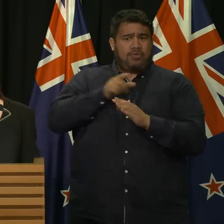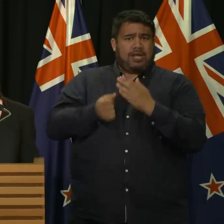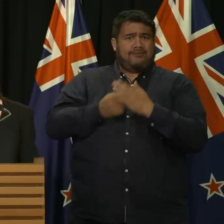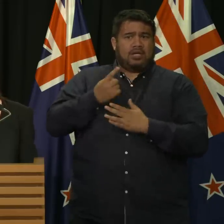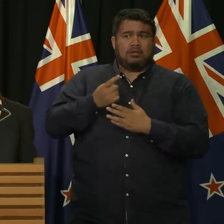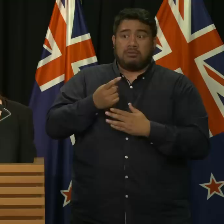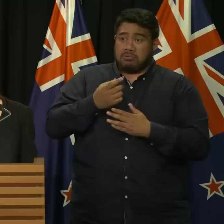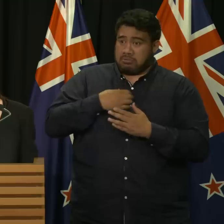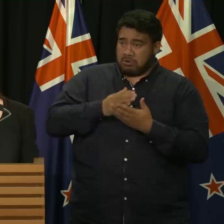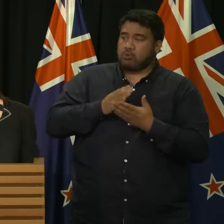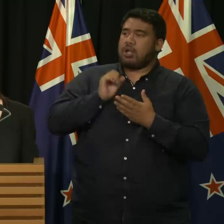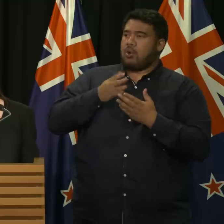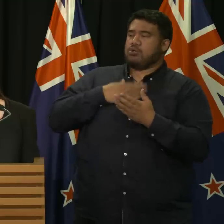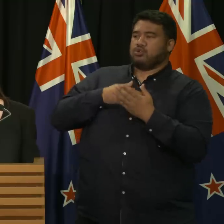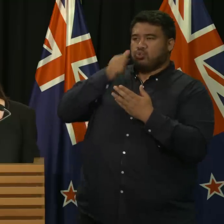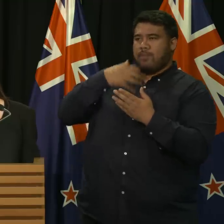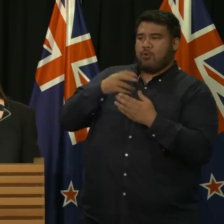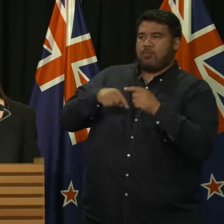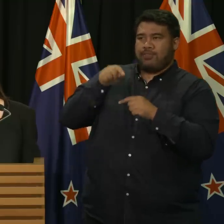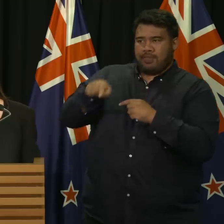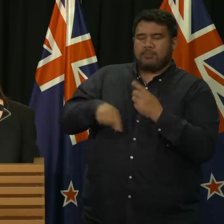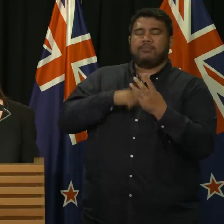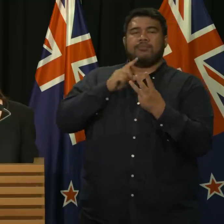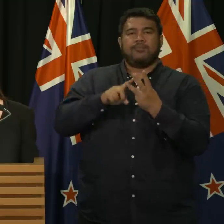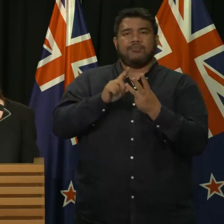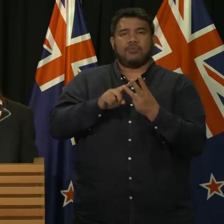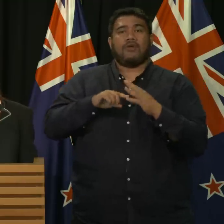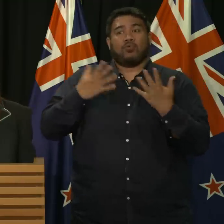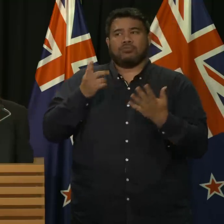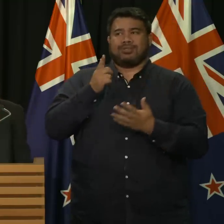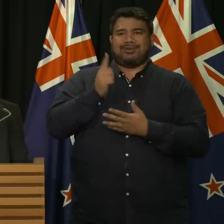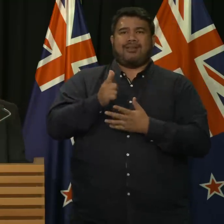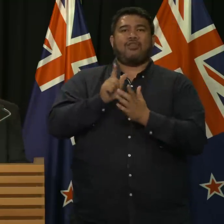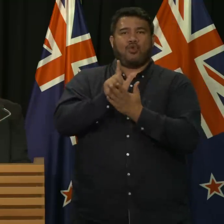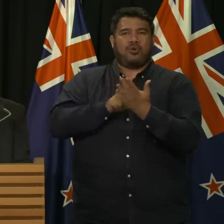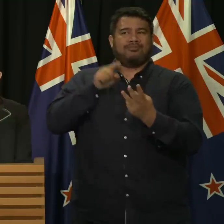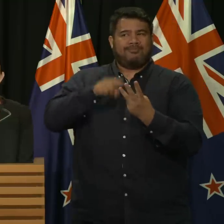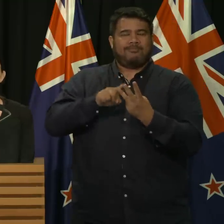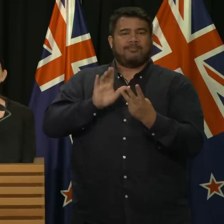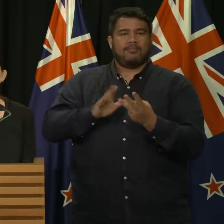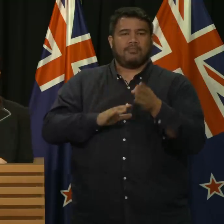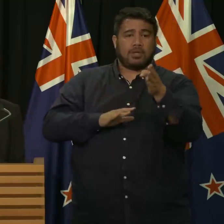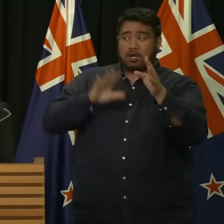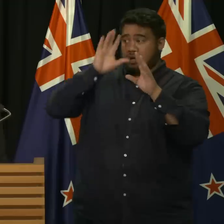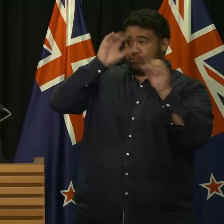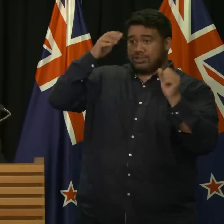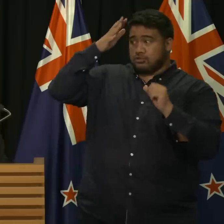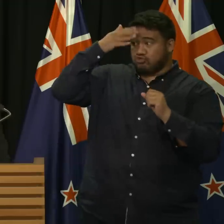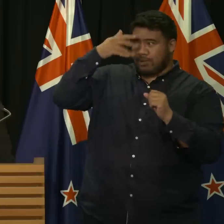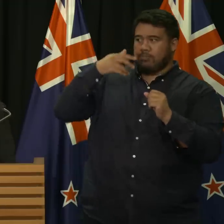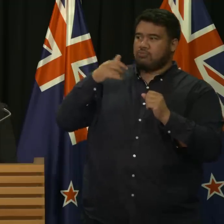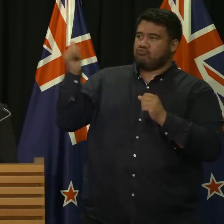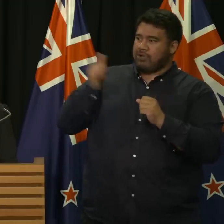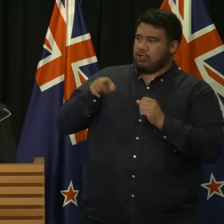for immediate response to that, and obviously our gun laws. So was President Trump aware